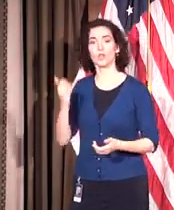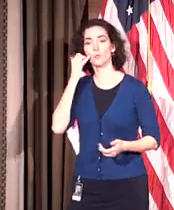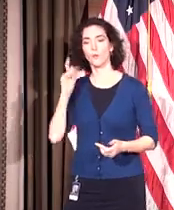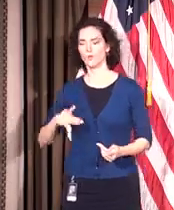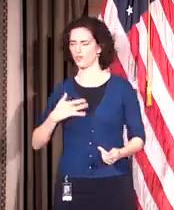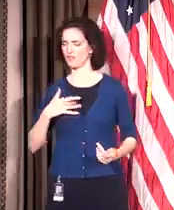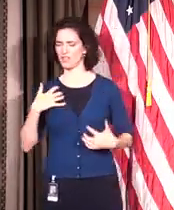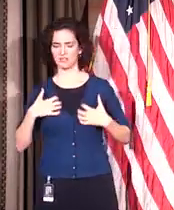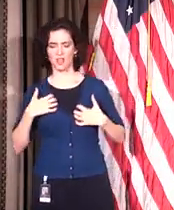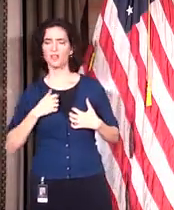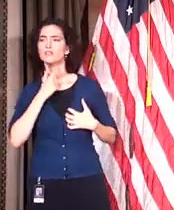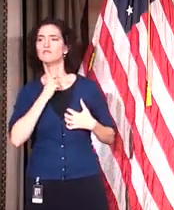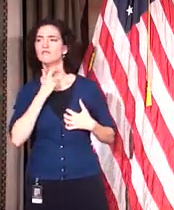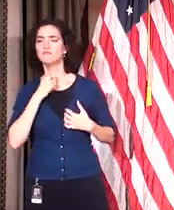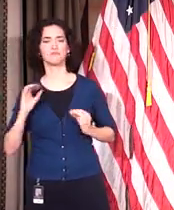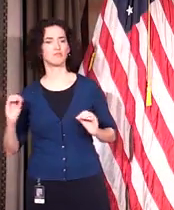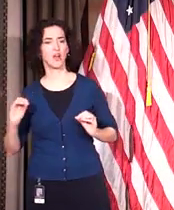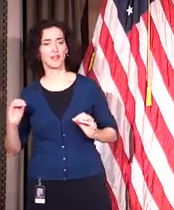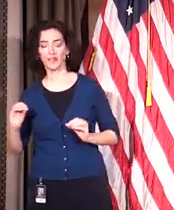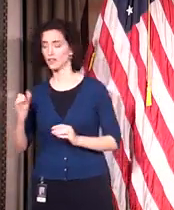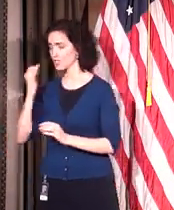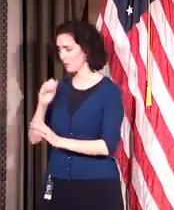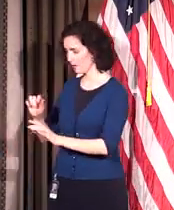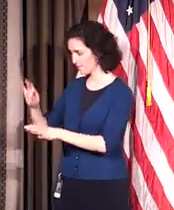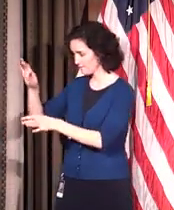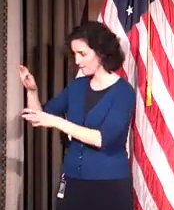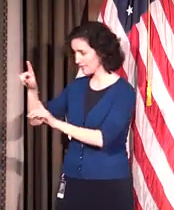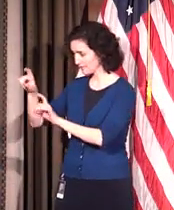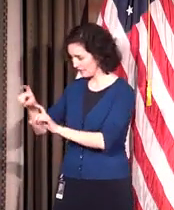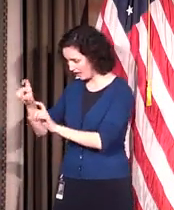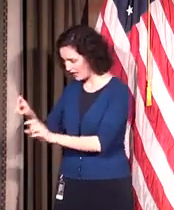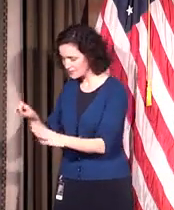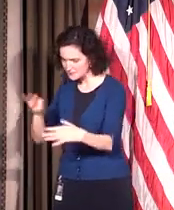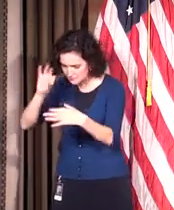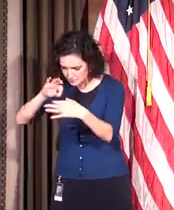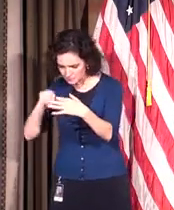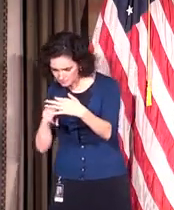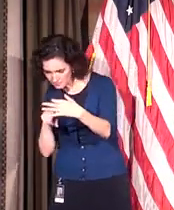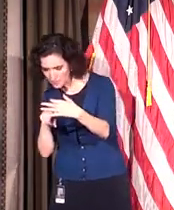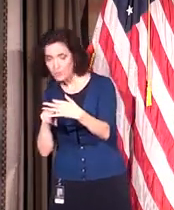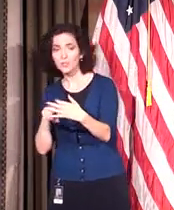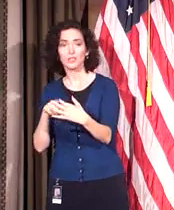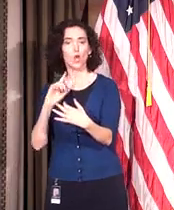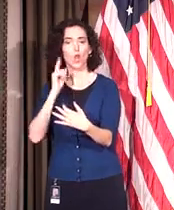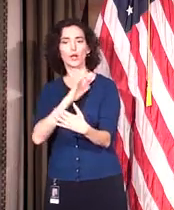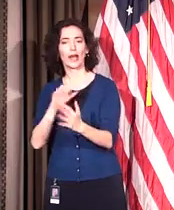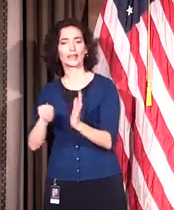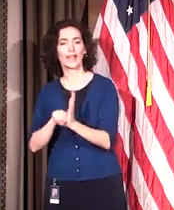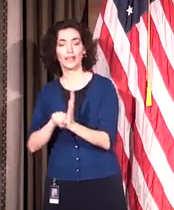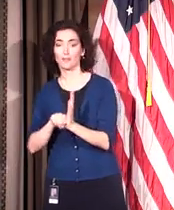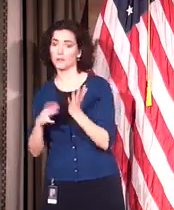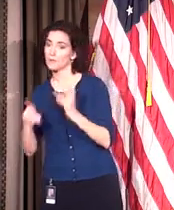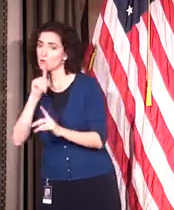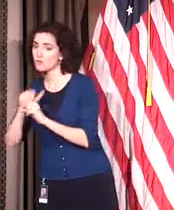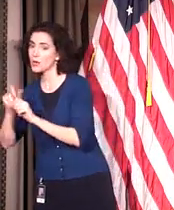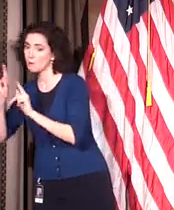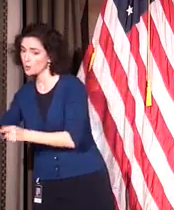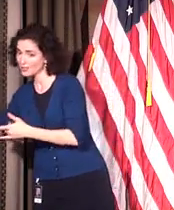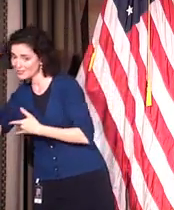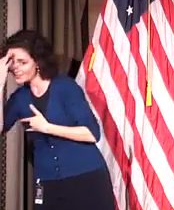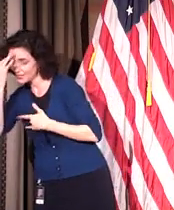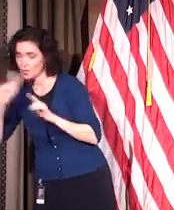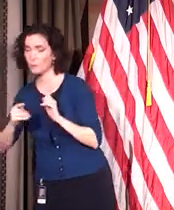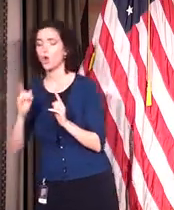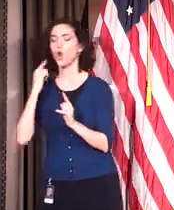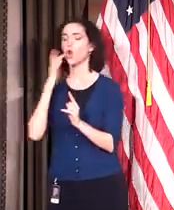symptoms at the time that you're testing, it might not show positive when you might in fact be positive. So risk benefit on these types of tests, but